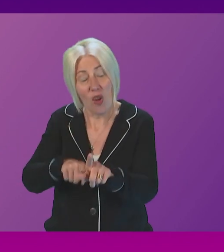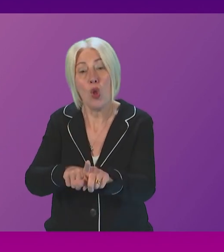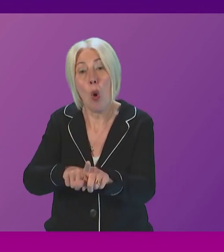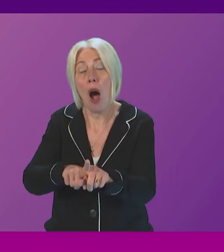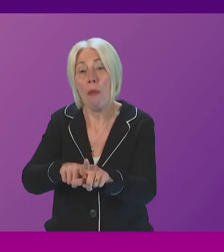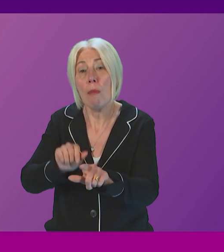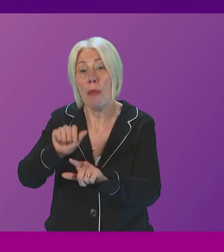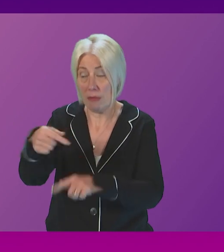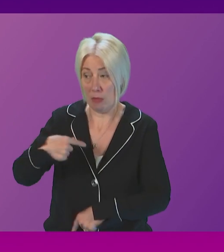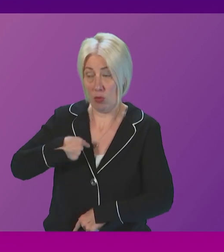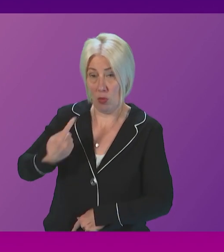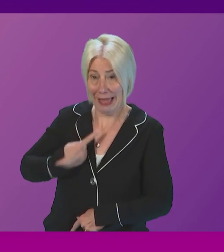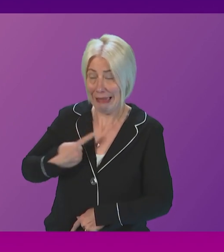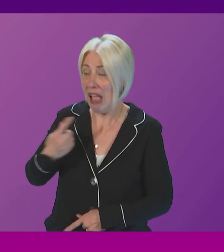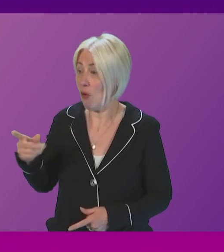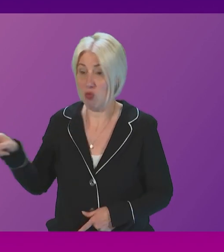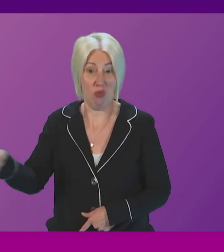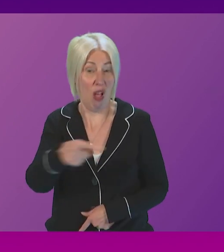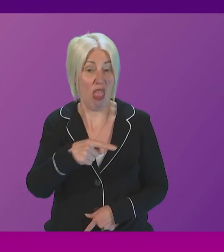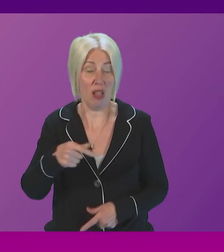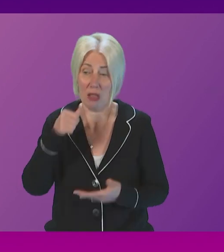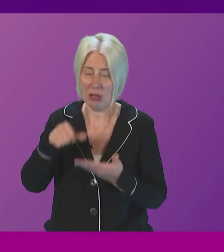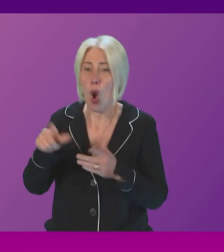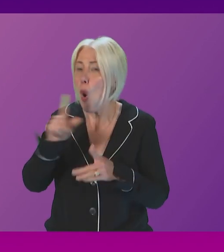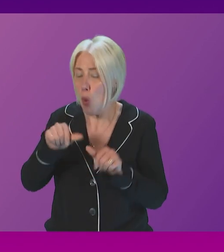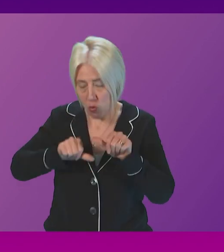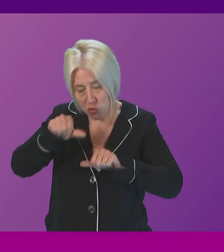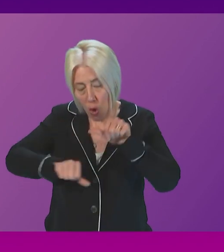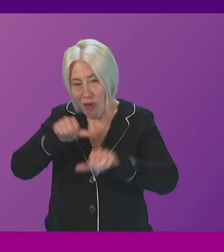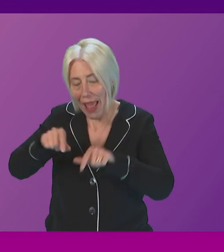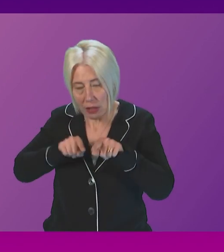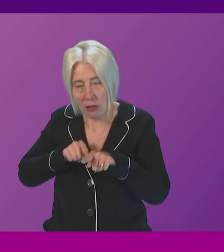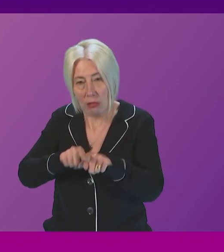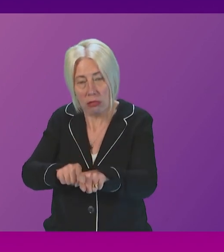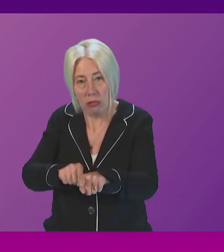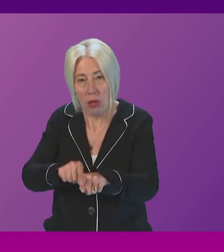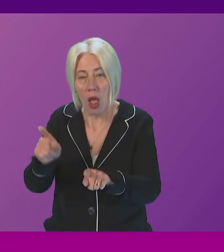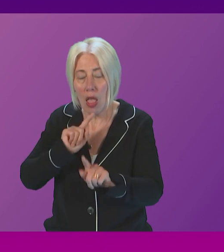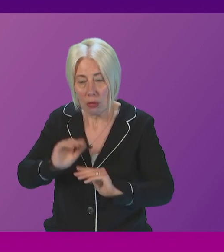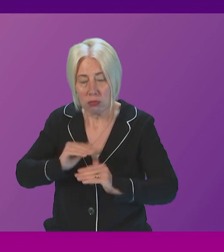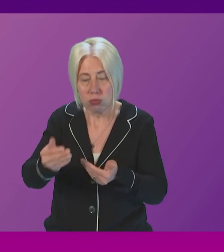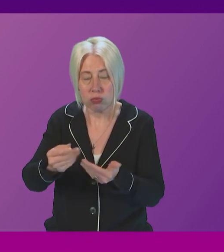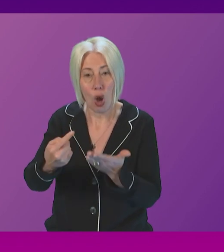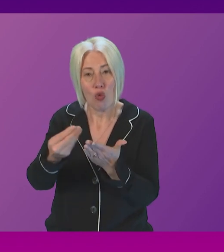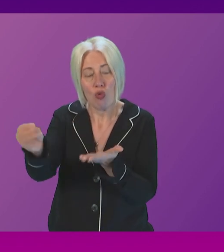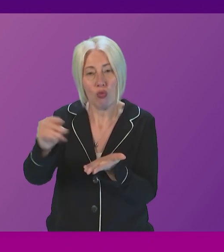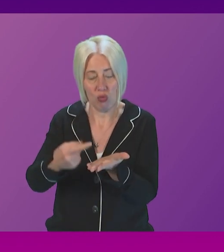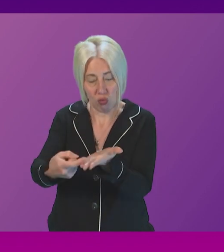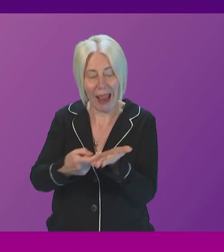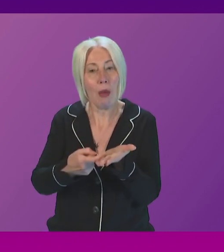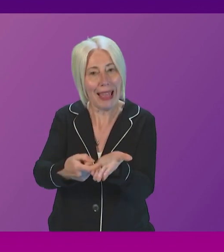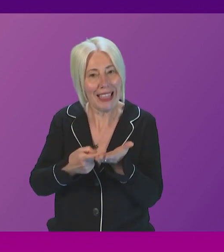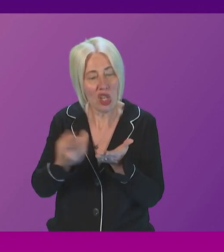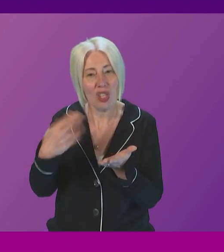myself and perhaps others in writing about what progress has been made on delivering the many recommendations that the review